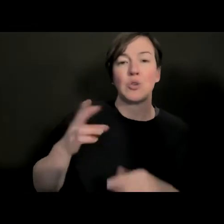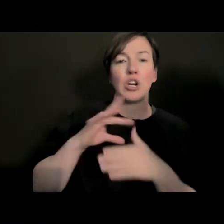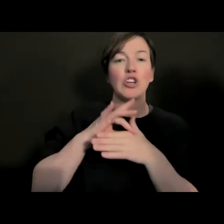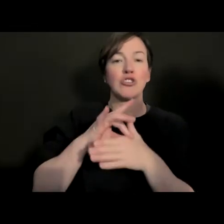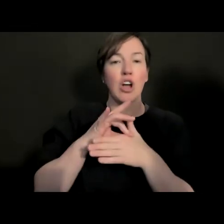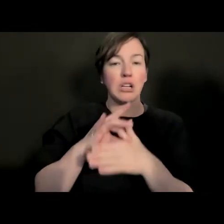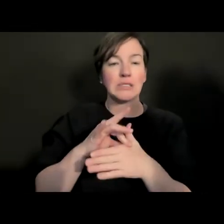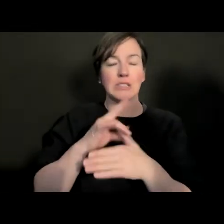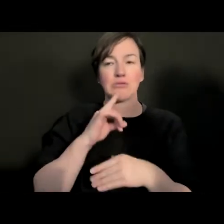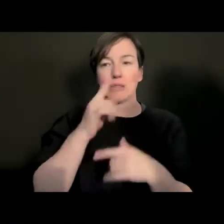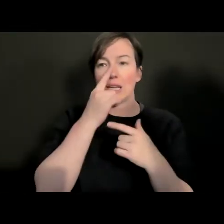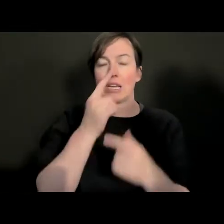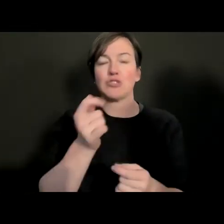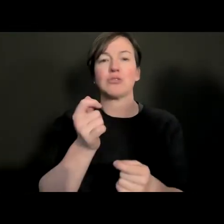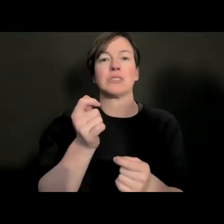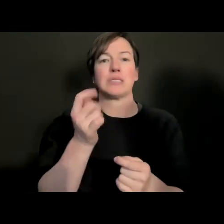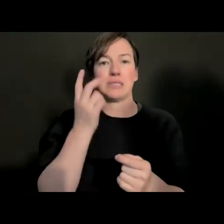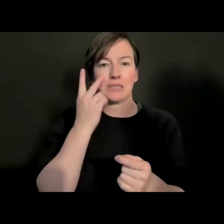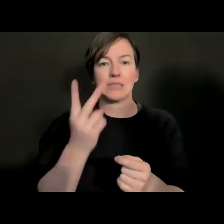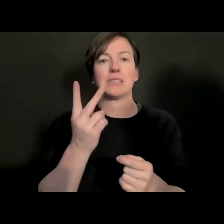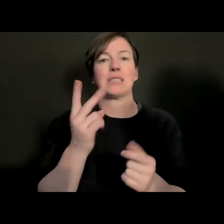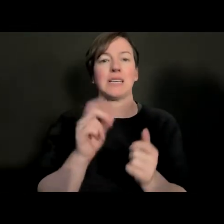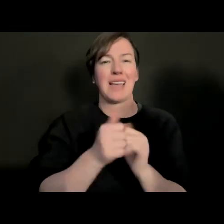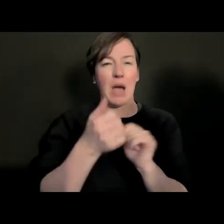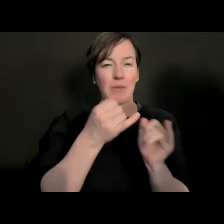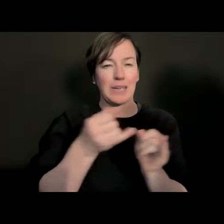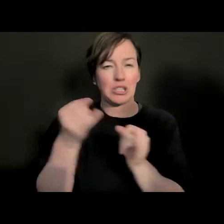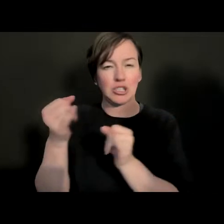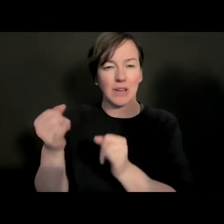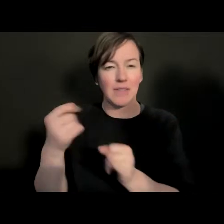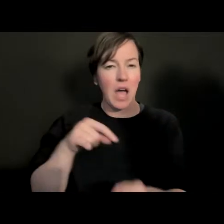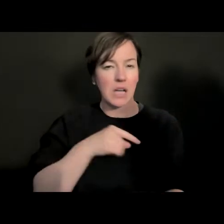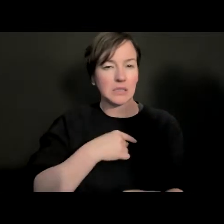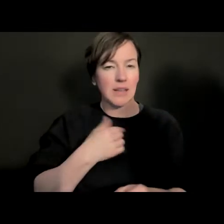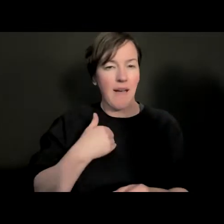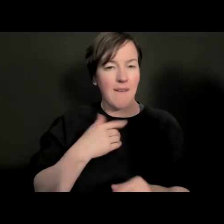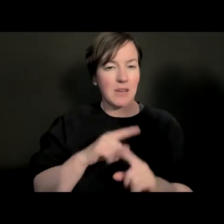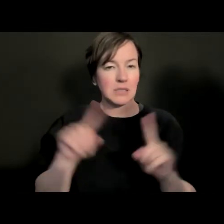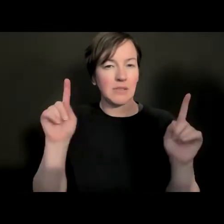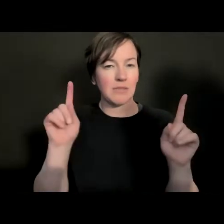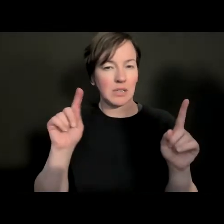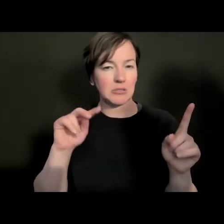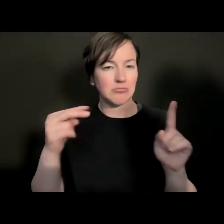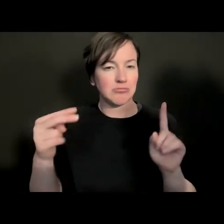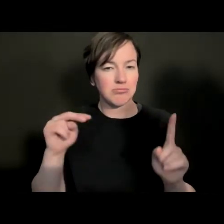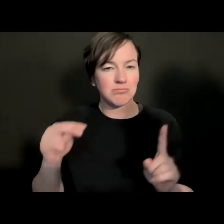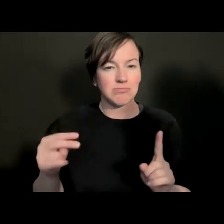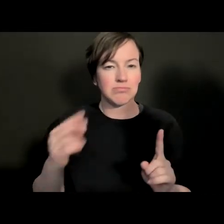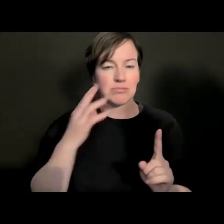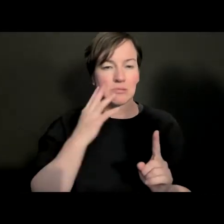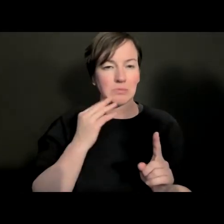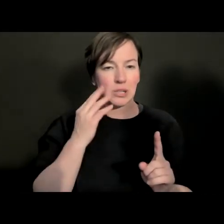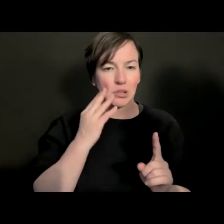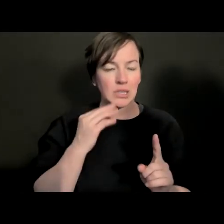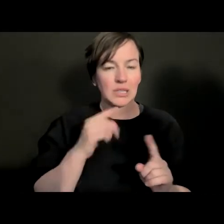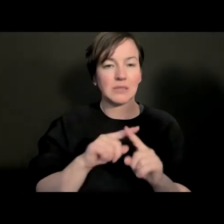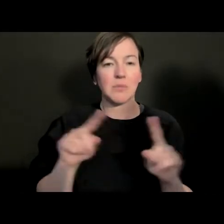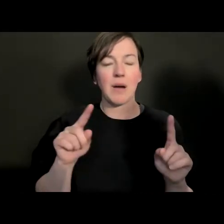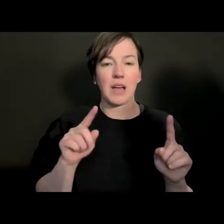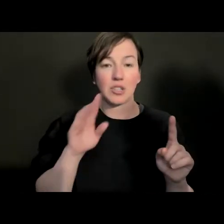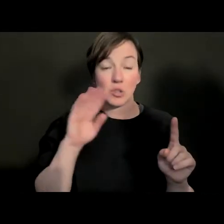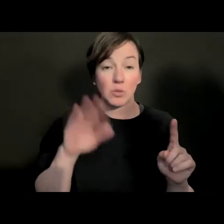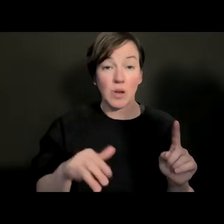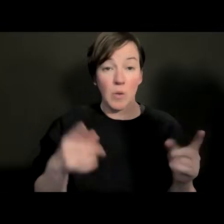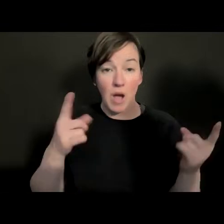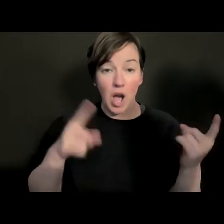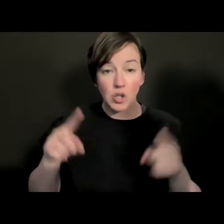it was really interesting to see how each of us have a different experience. Yet, we can